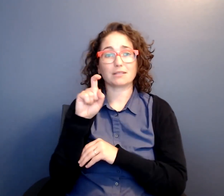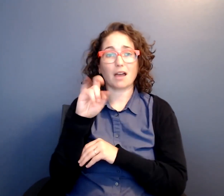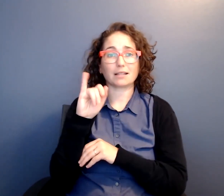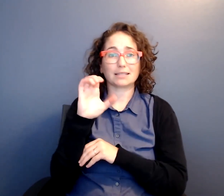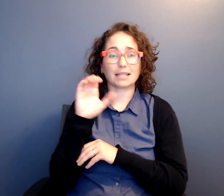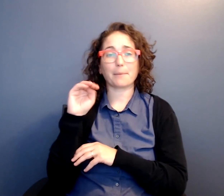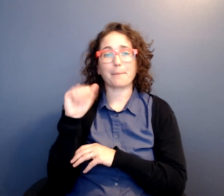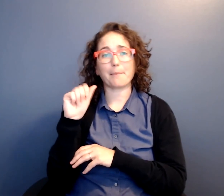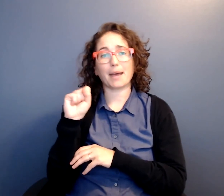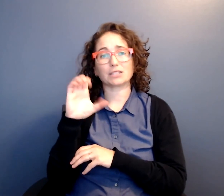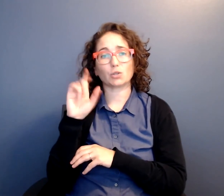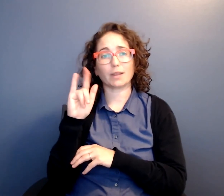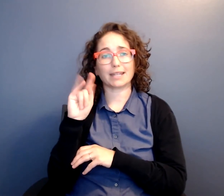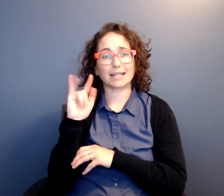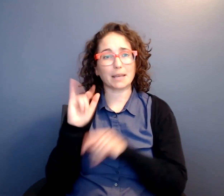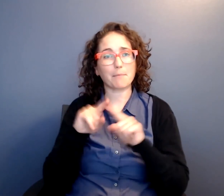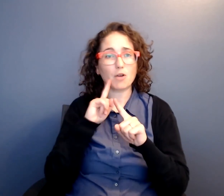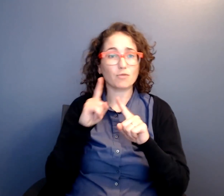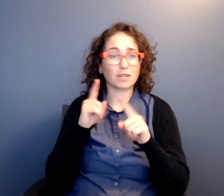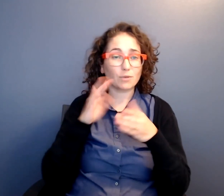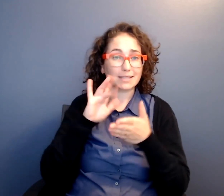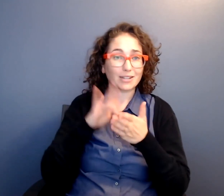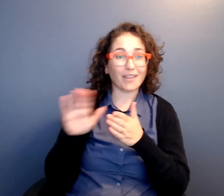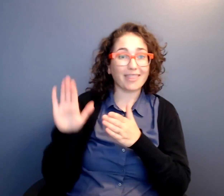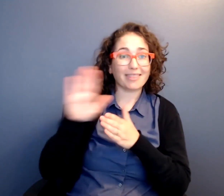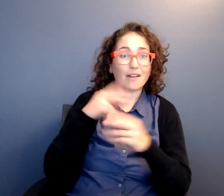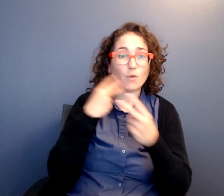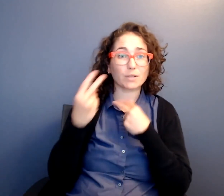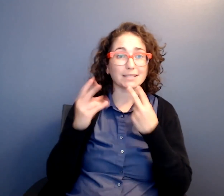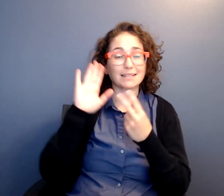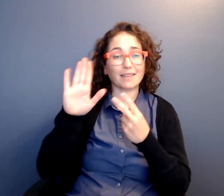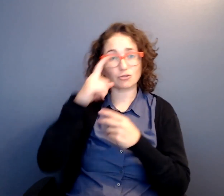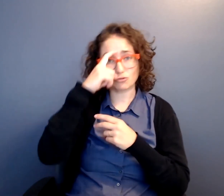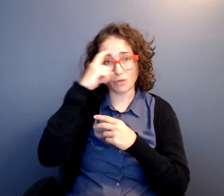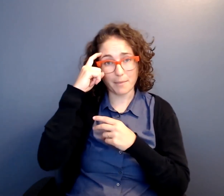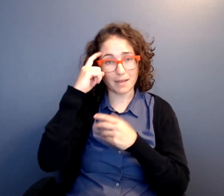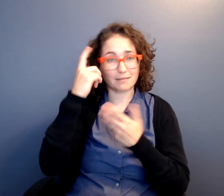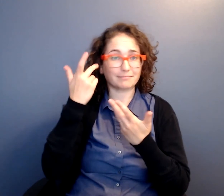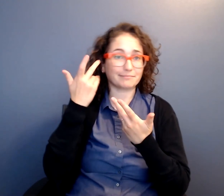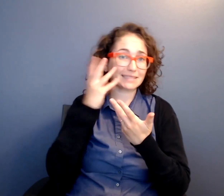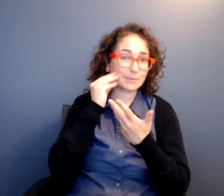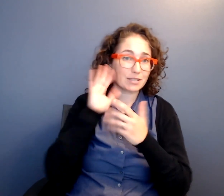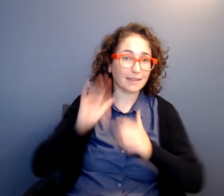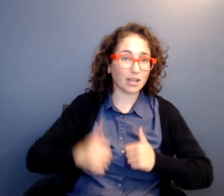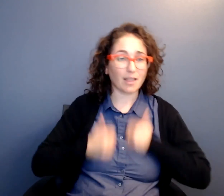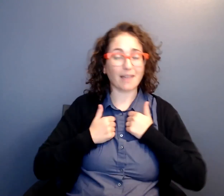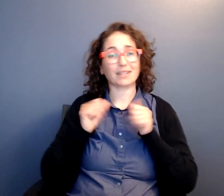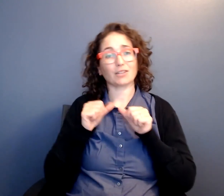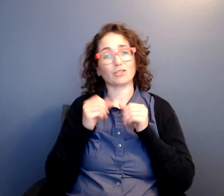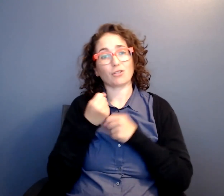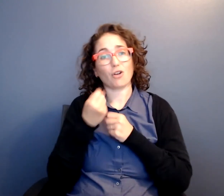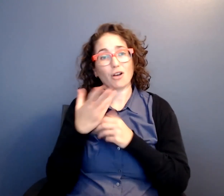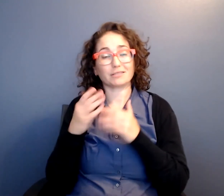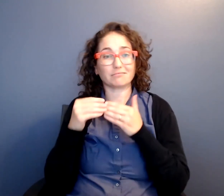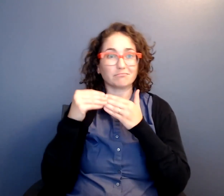trauma and the things that are happening in their lives that could either lead to, a further crisis or lead to a